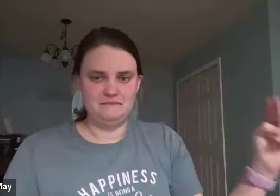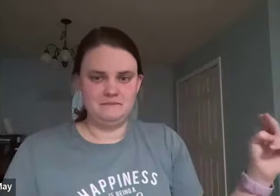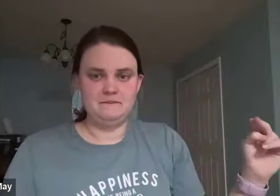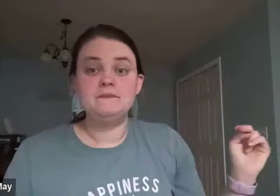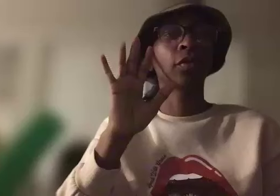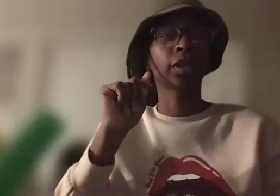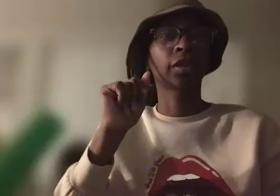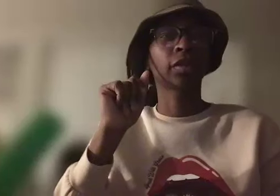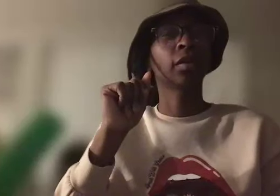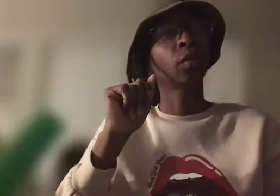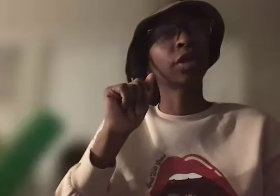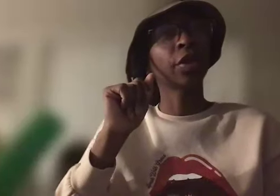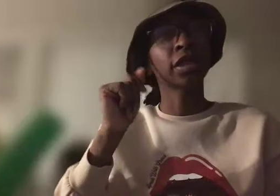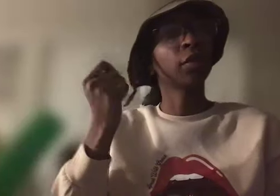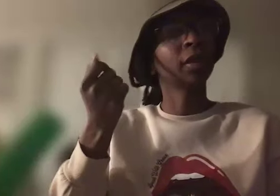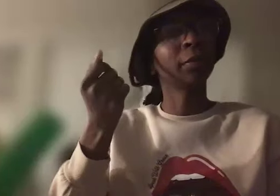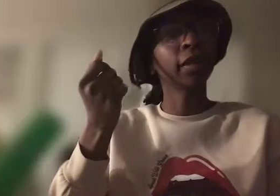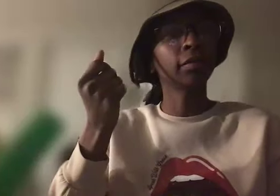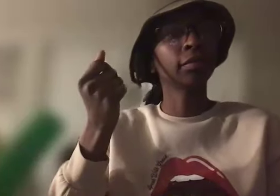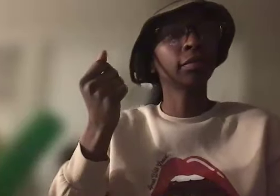have a quick question. Yes. Would turkey still be meat?